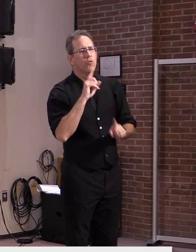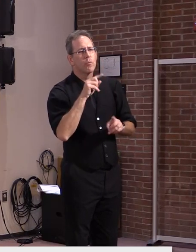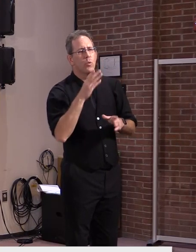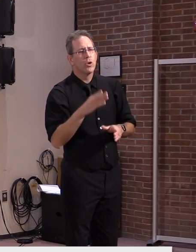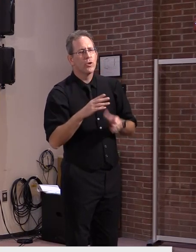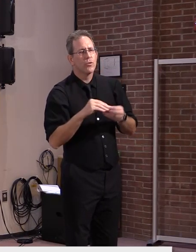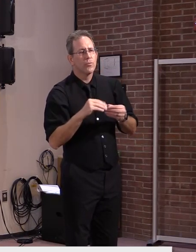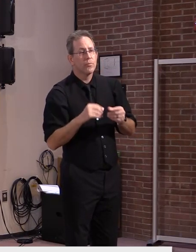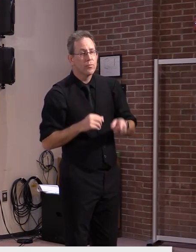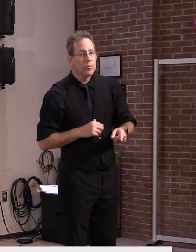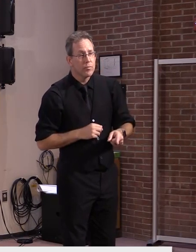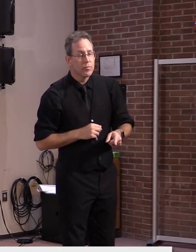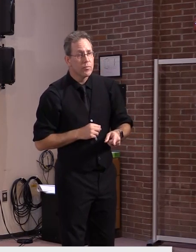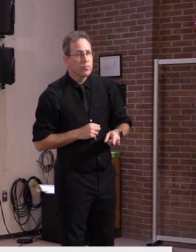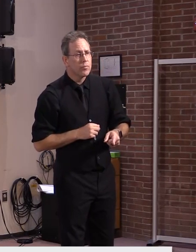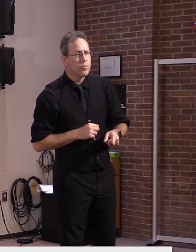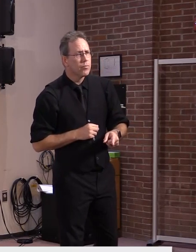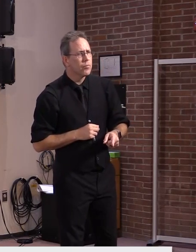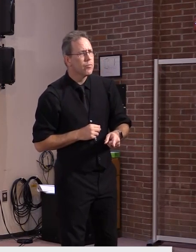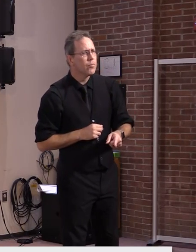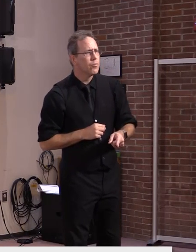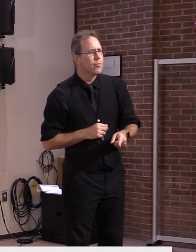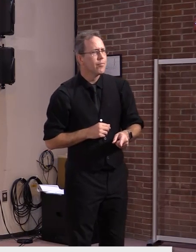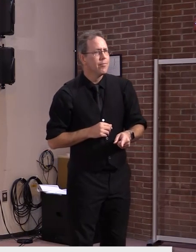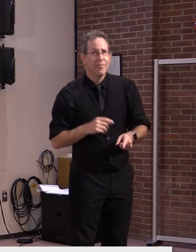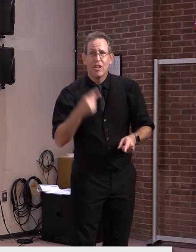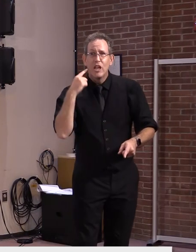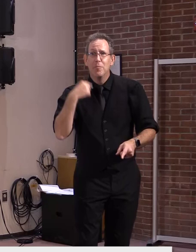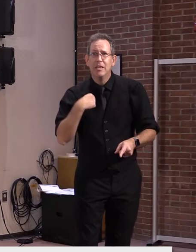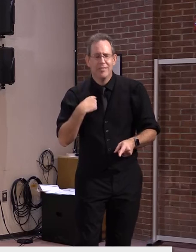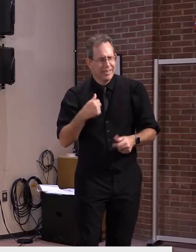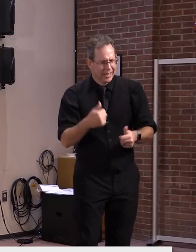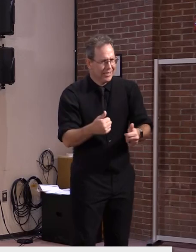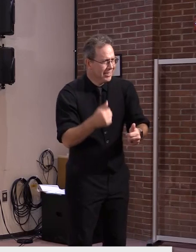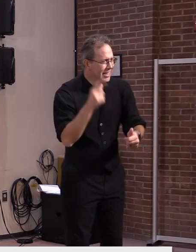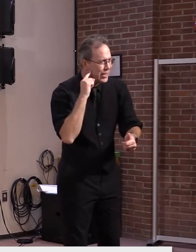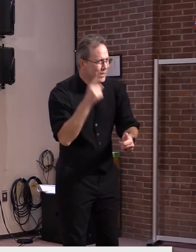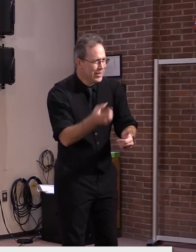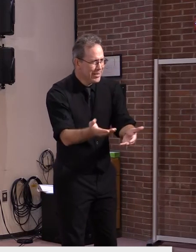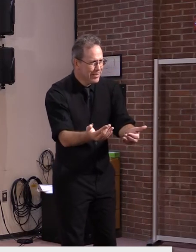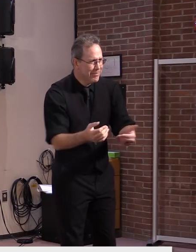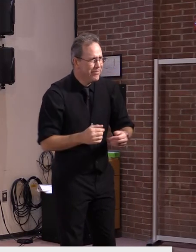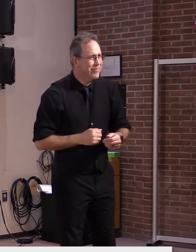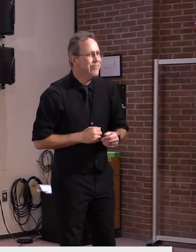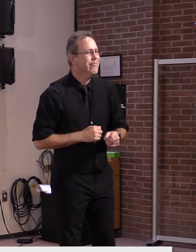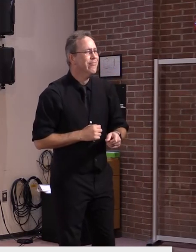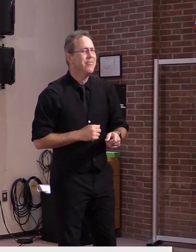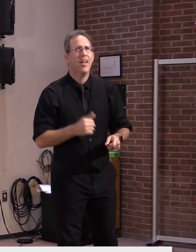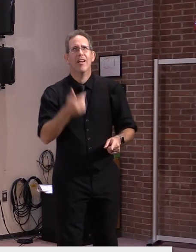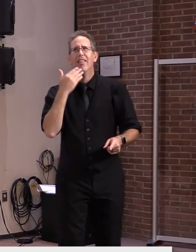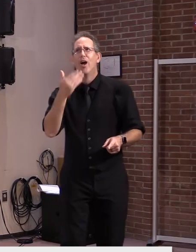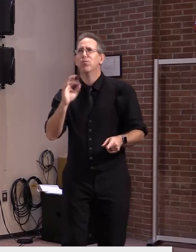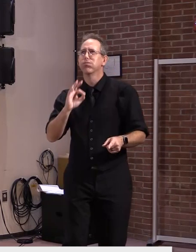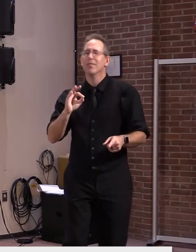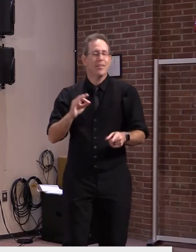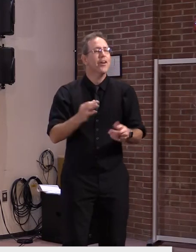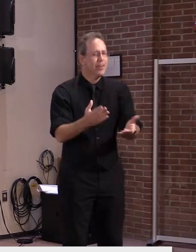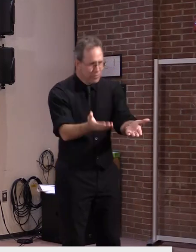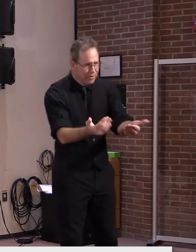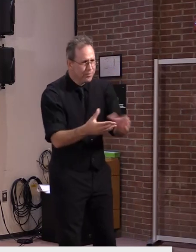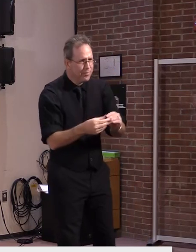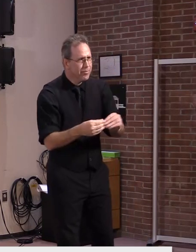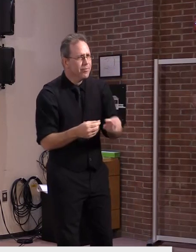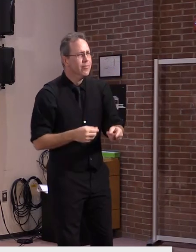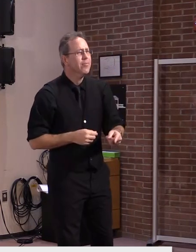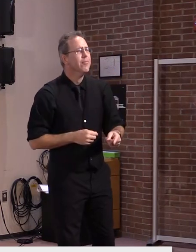Hello, have I successfully unmuted myself? You have. Okay, this is probably for Commissioner Picek. At the